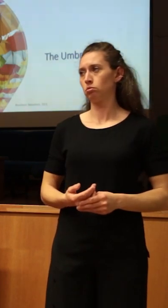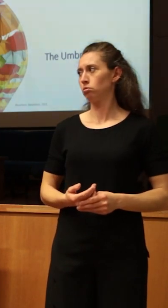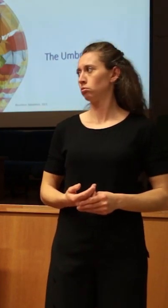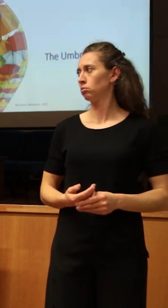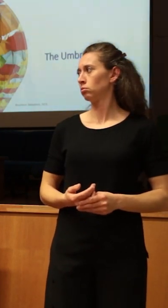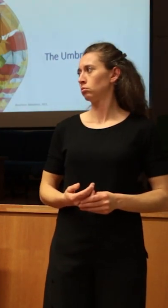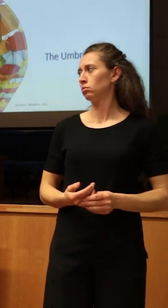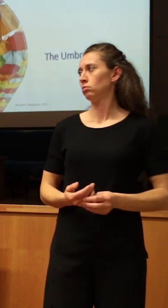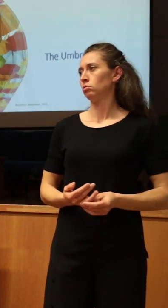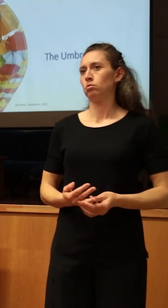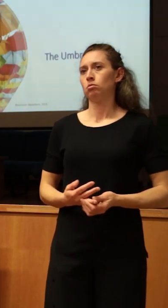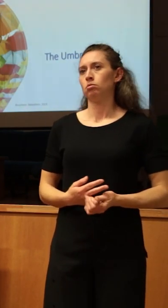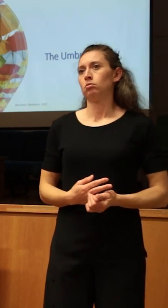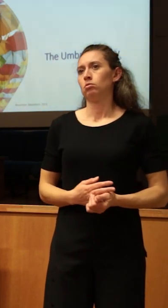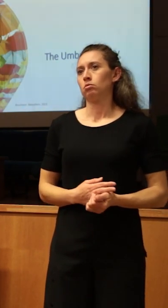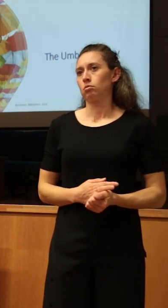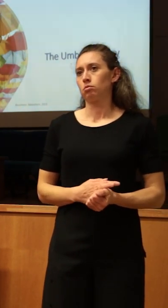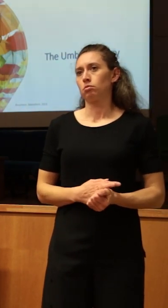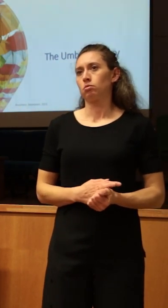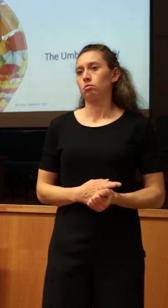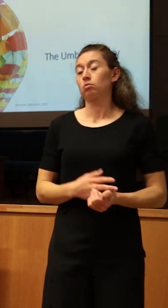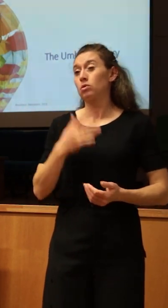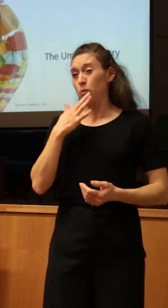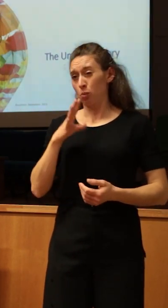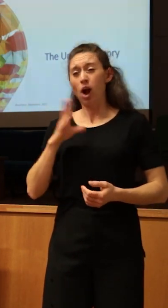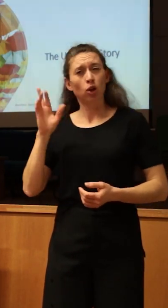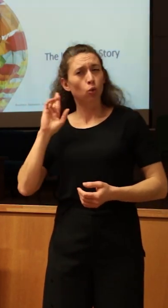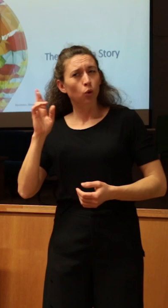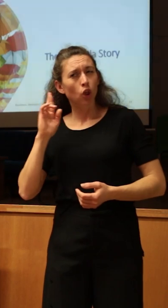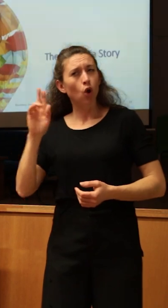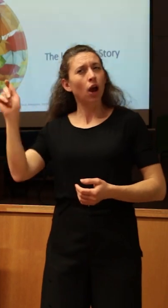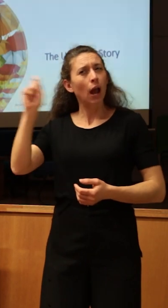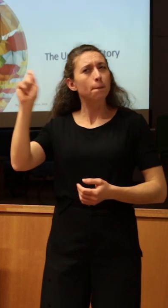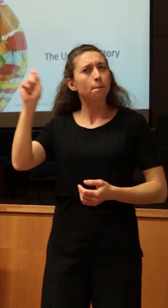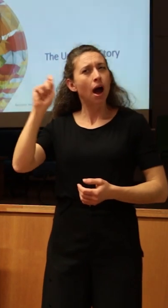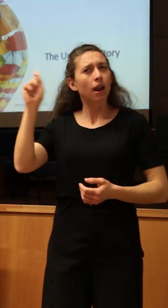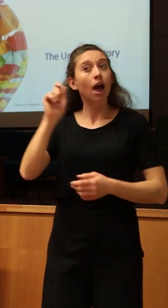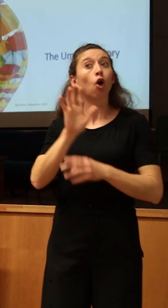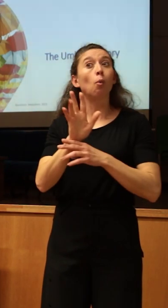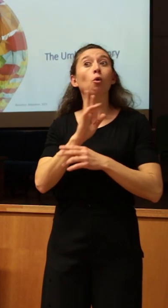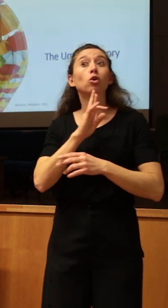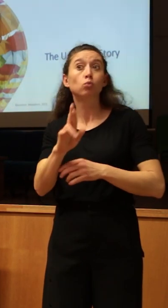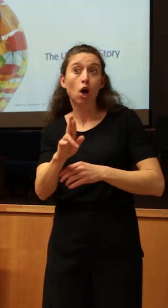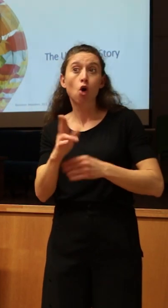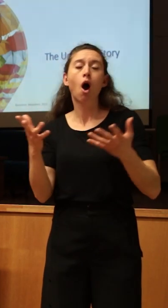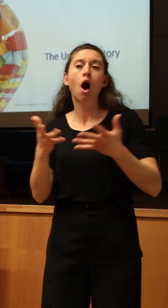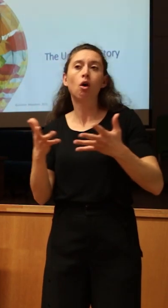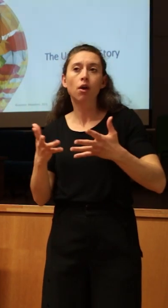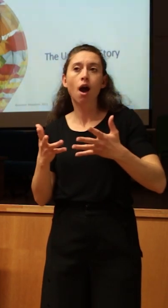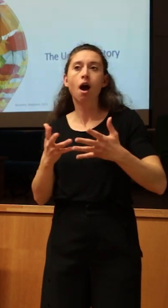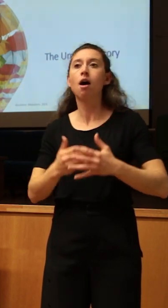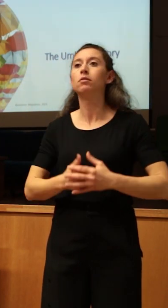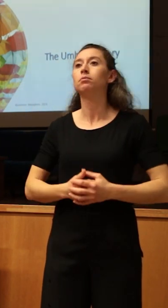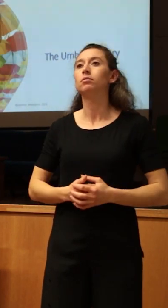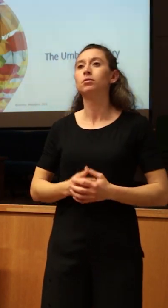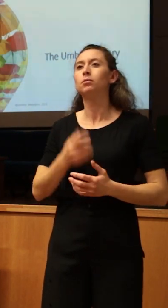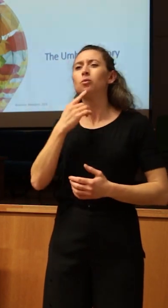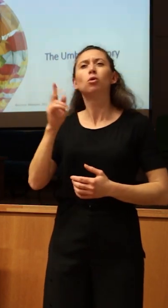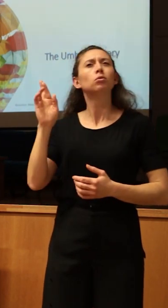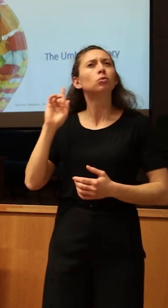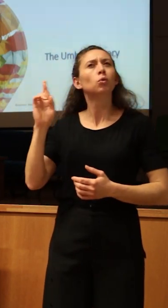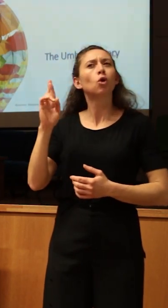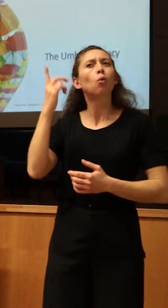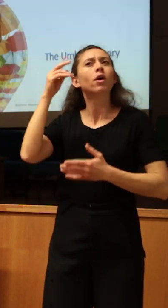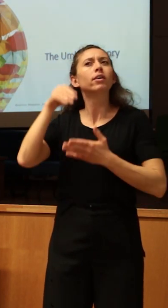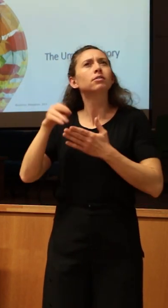We have a bell for the result, the sound of the bell. Actually, tenemos bell, el sonido de la campana como un posible resultado. Yeah, and then it's like ting,